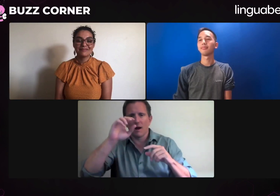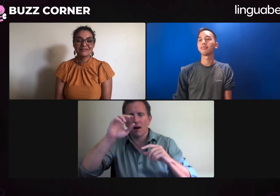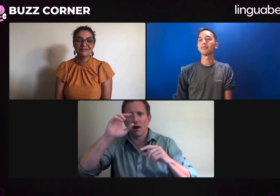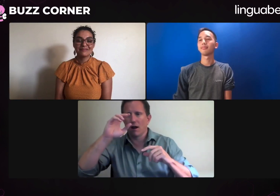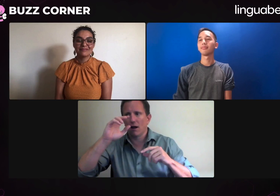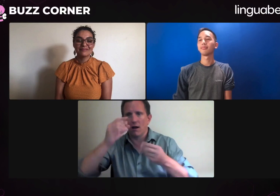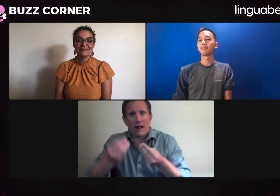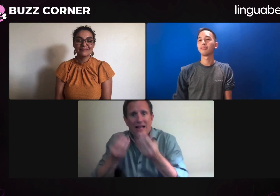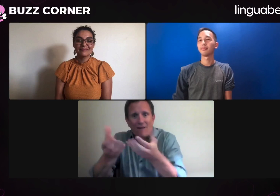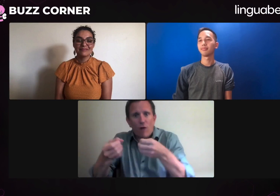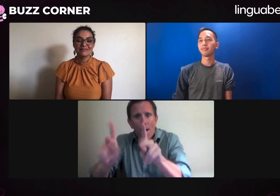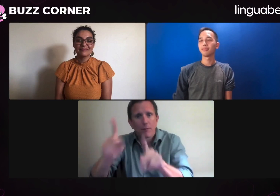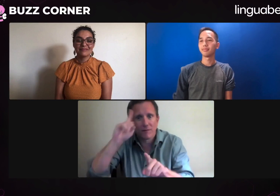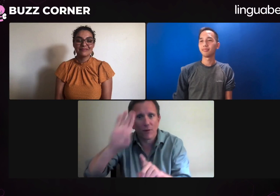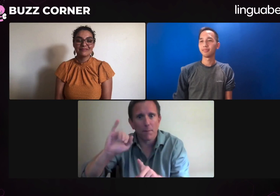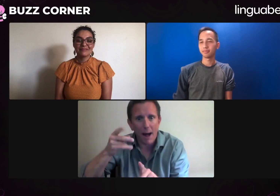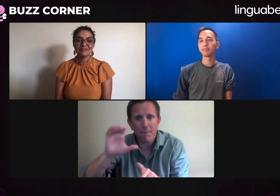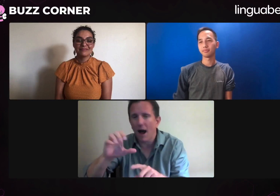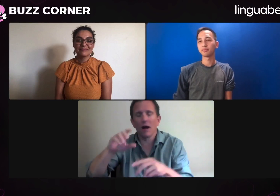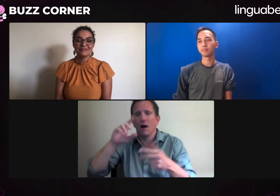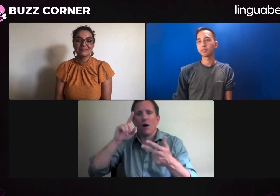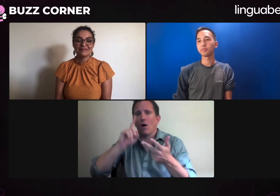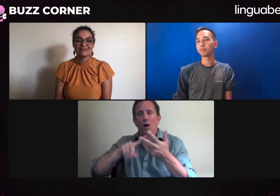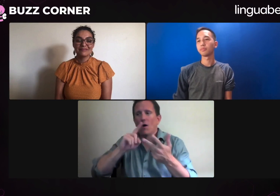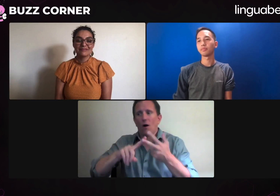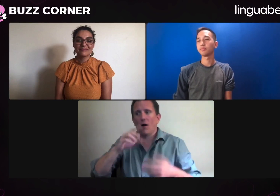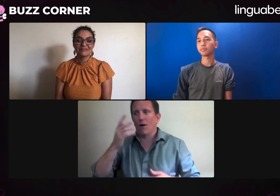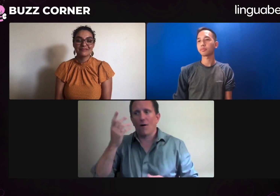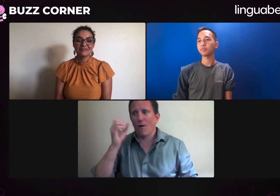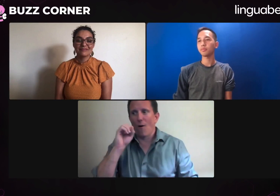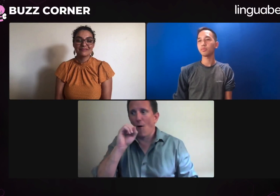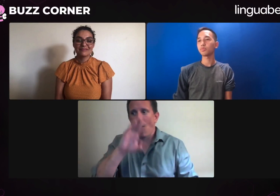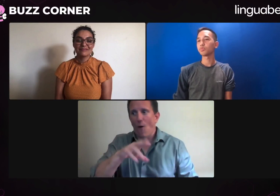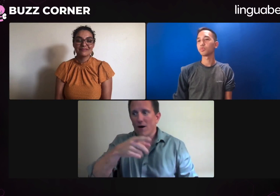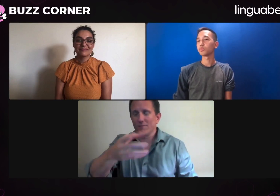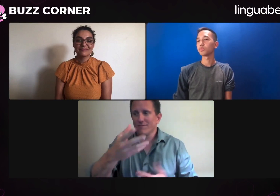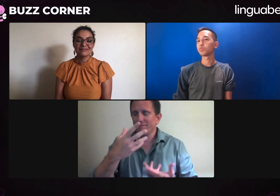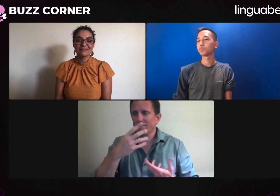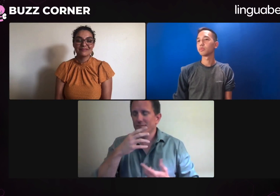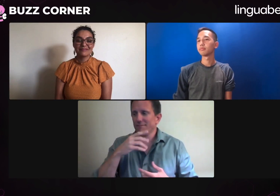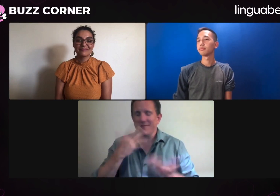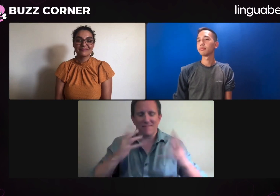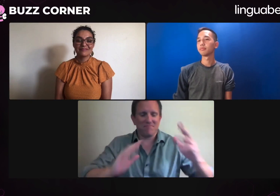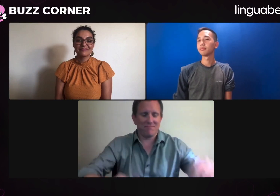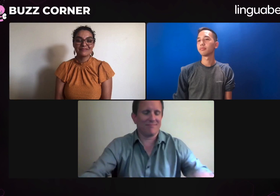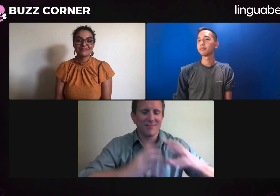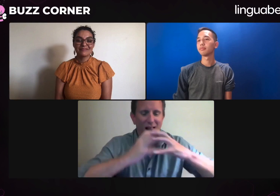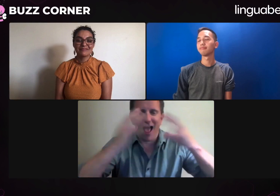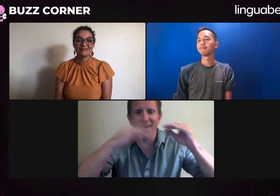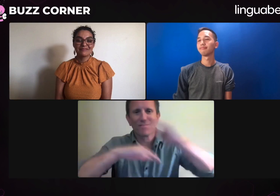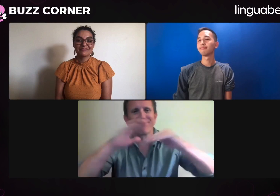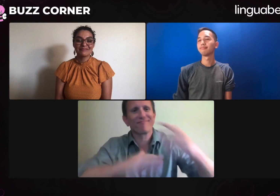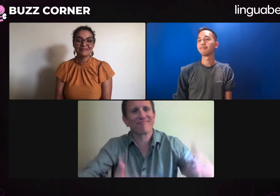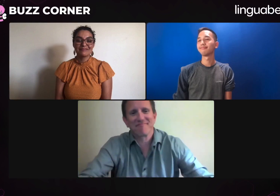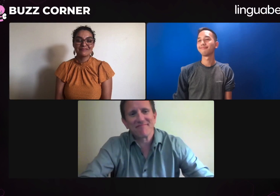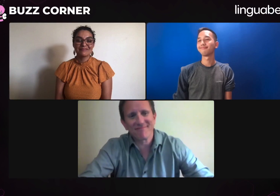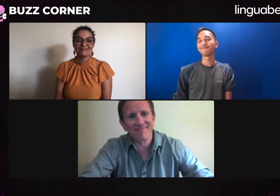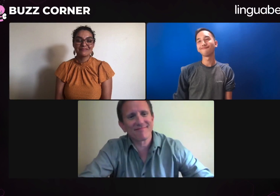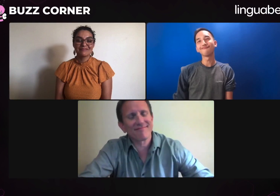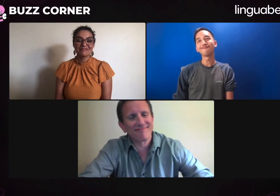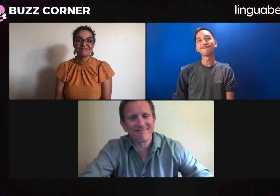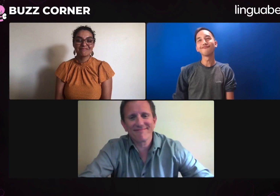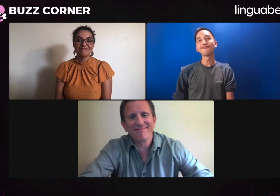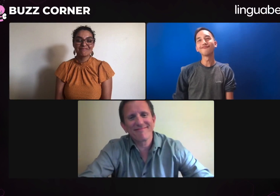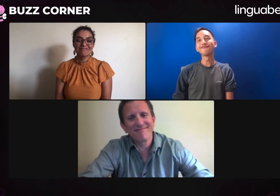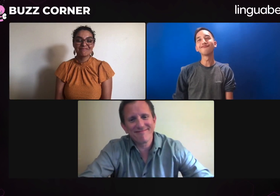we have to look at skill, but we also have to pave opportunities for BIPOC interpreters. And